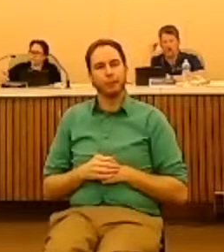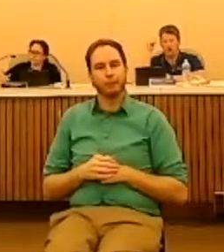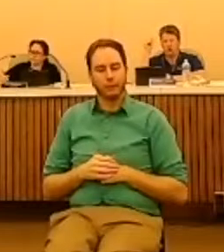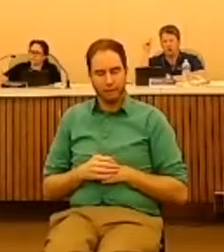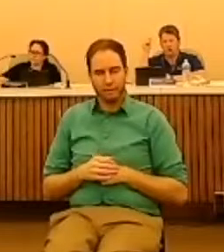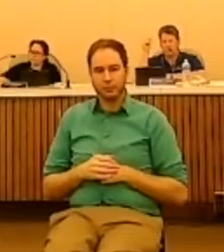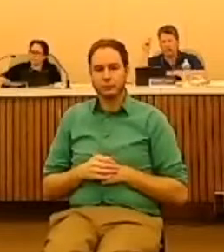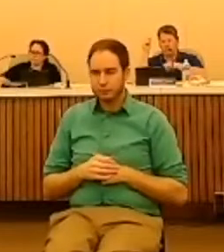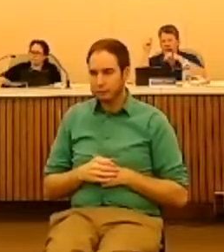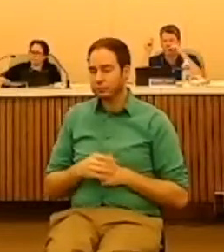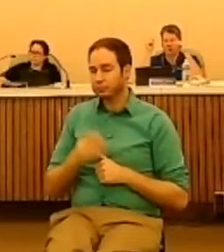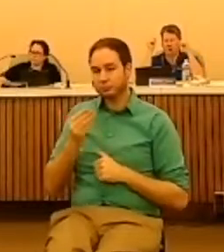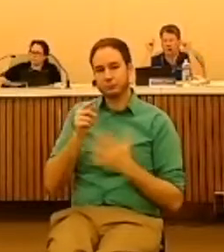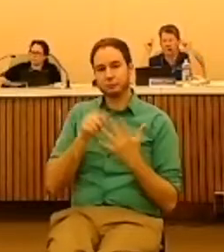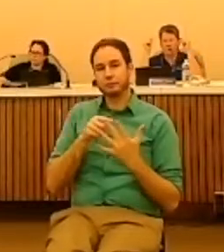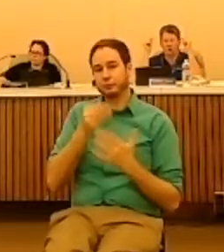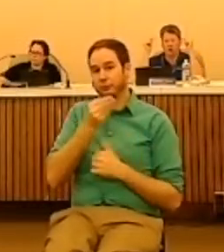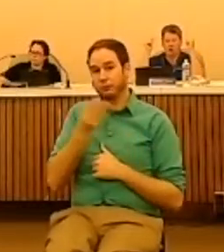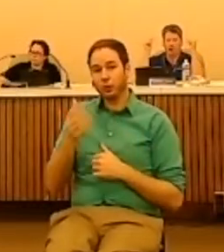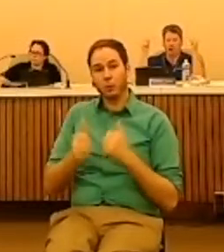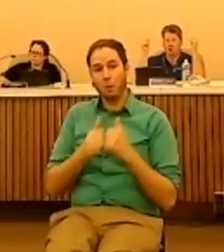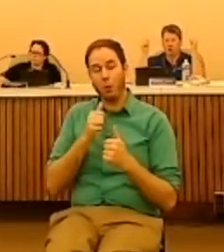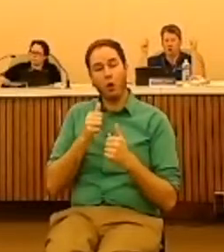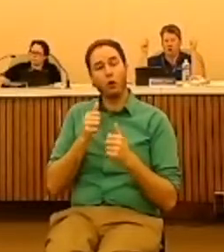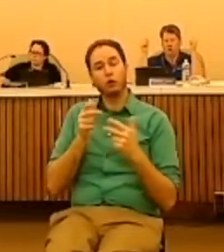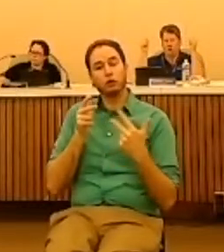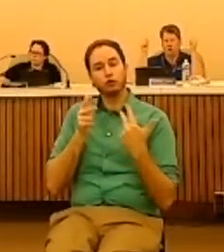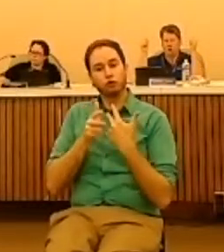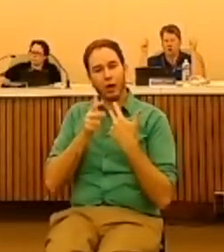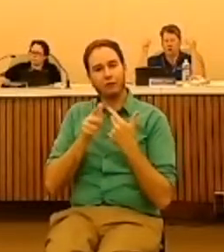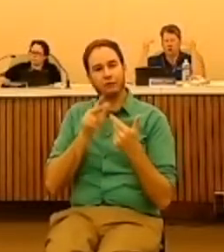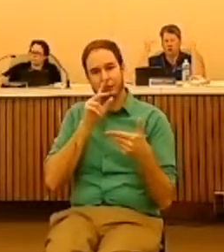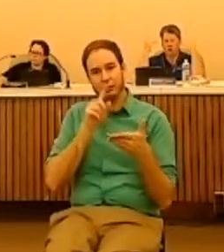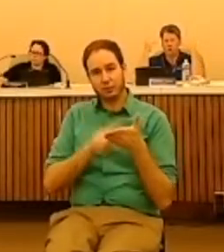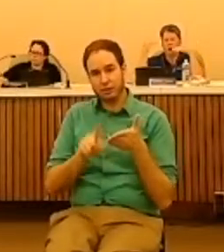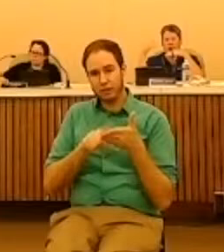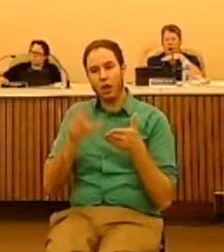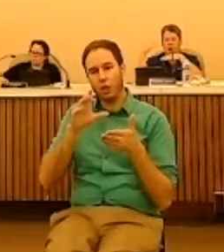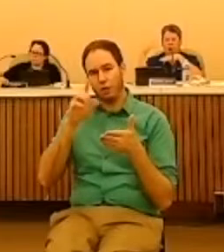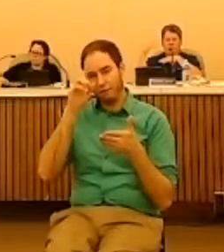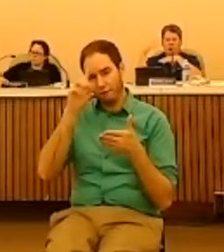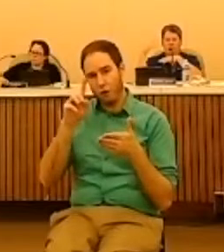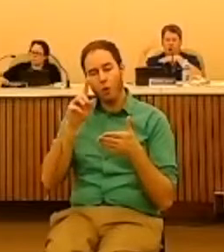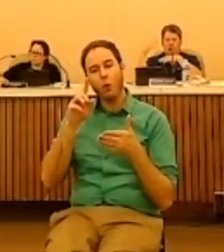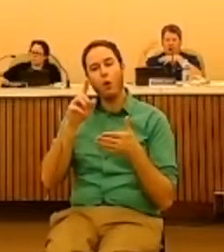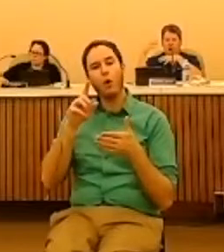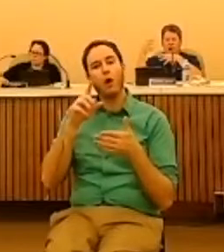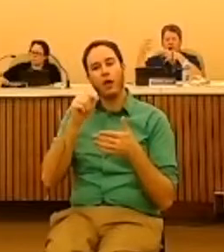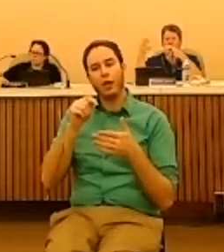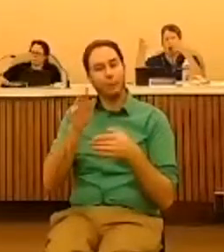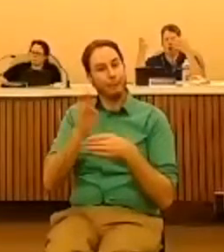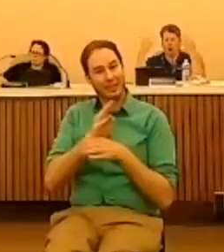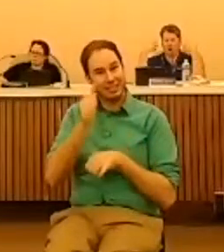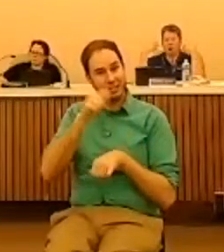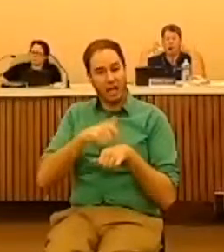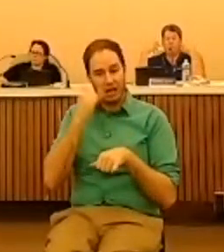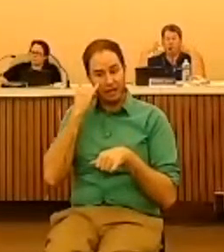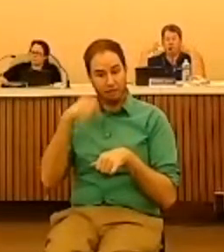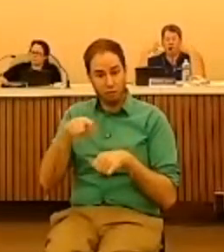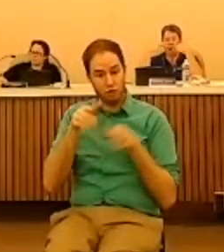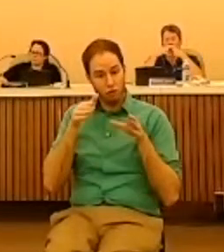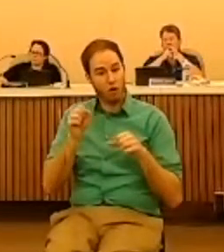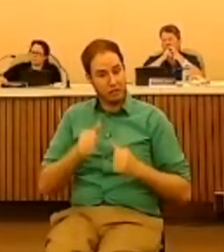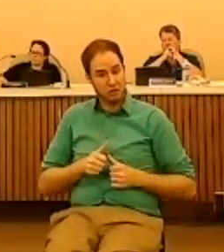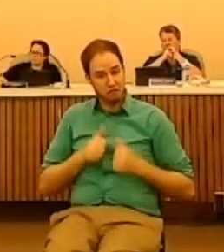One of the things in most traffic studies, they look at the peak traffic, because if the road can handle the peak traffic, it can obviously handle the